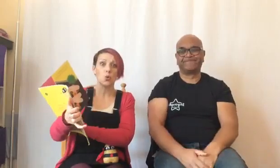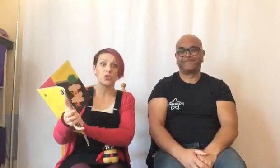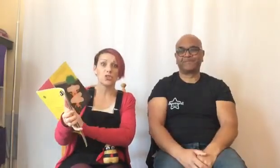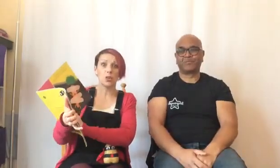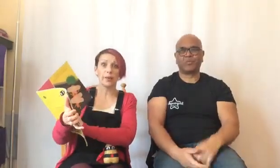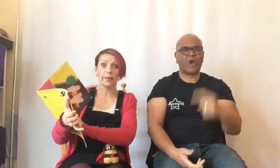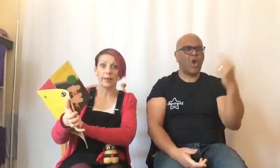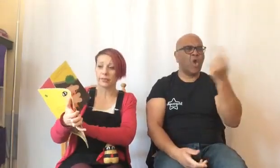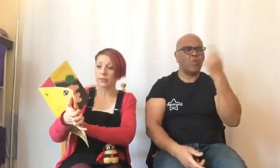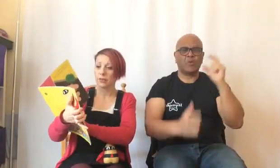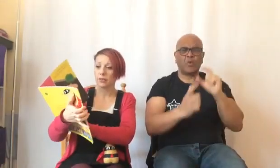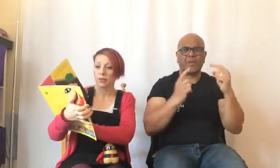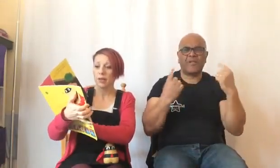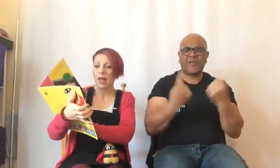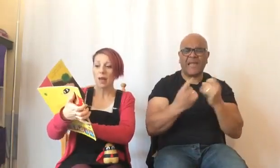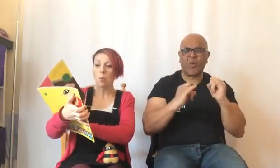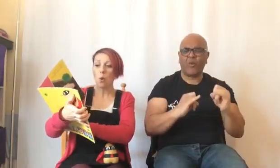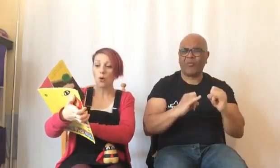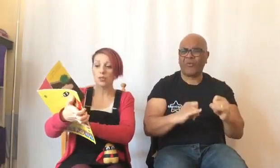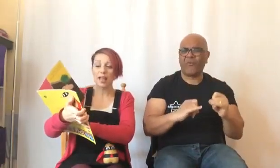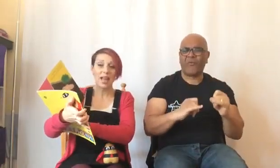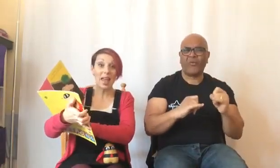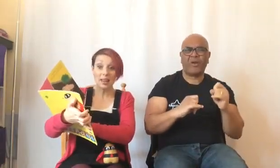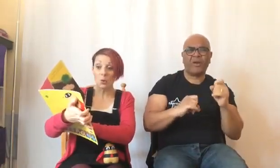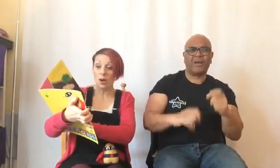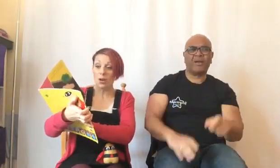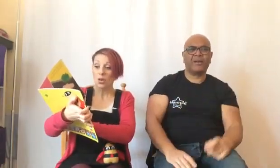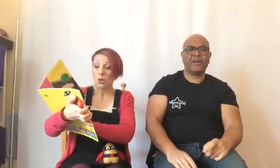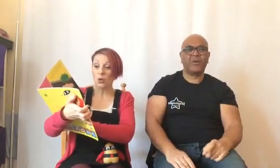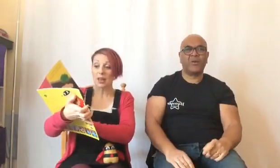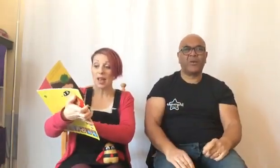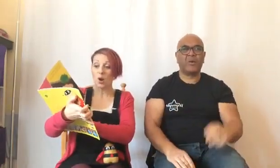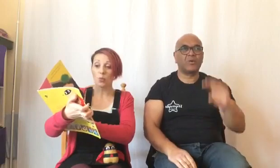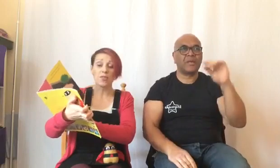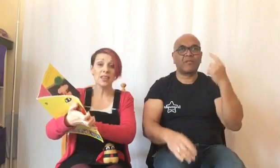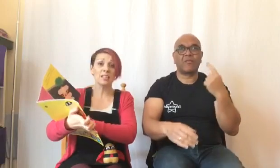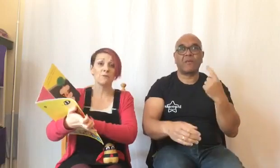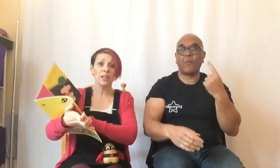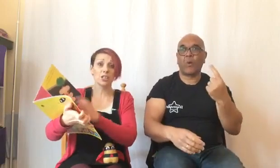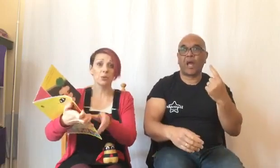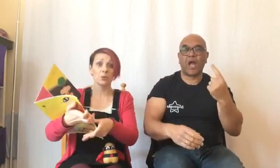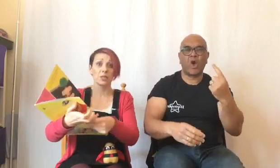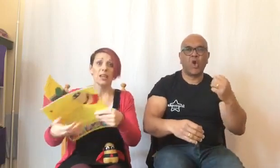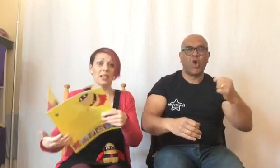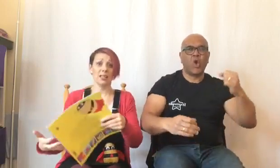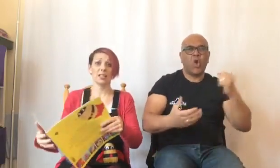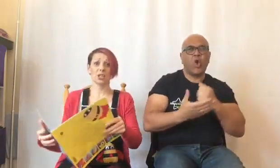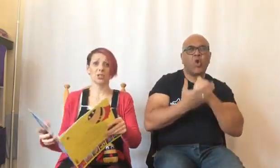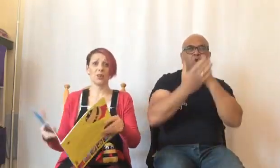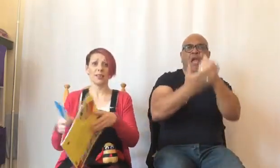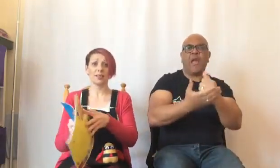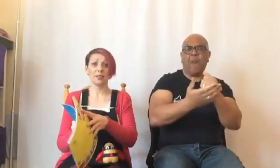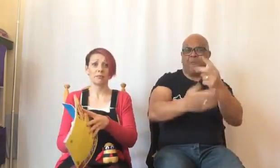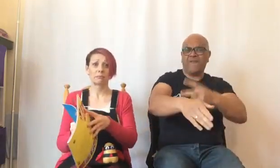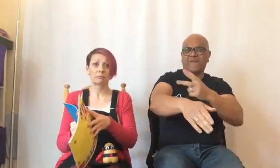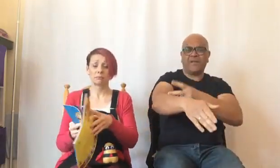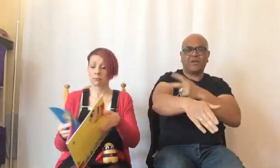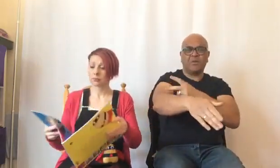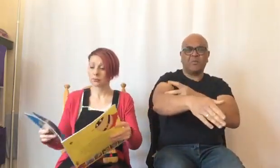Who was doing this? And was there anyone who could help these vegetables in